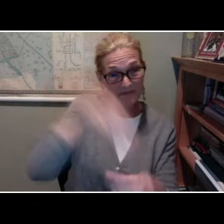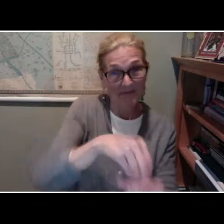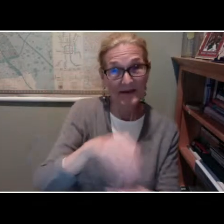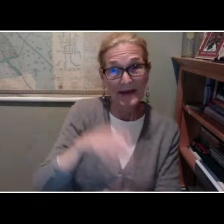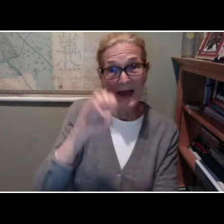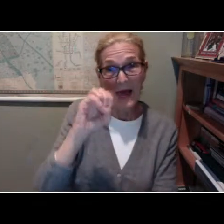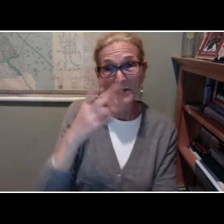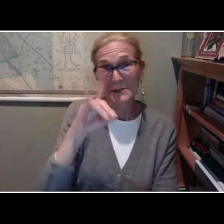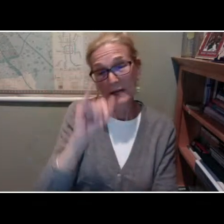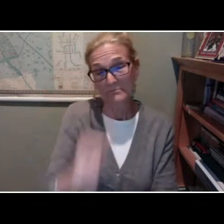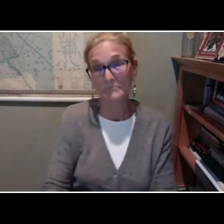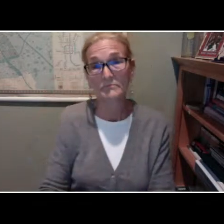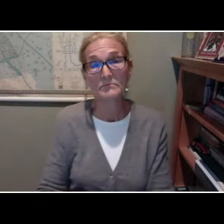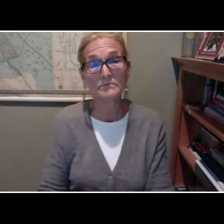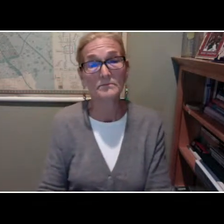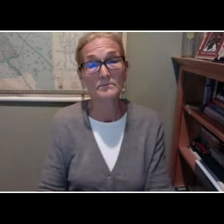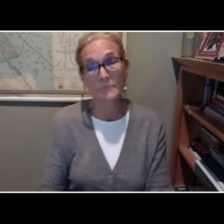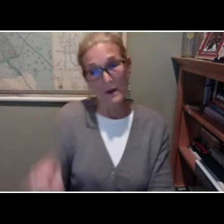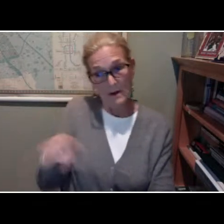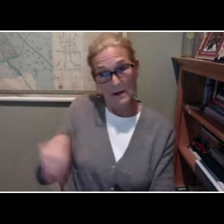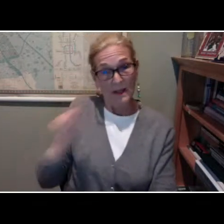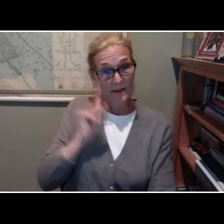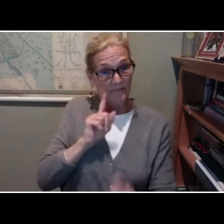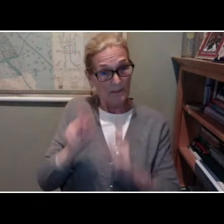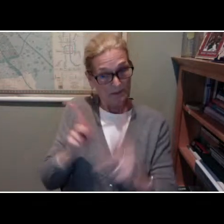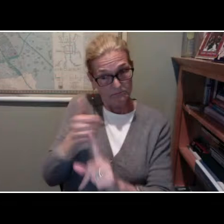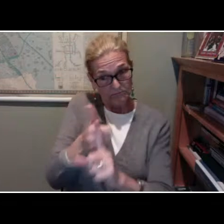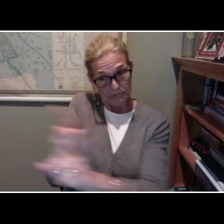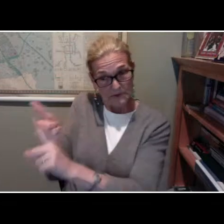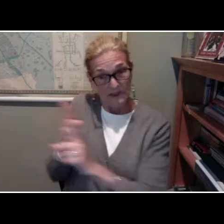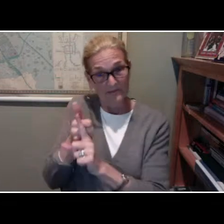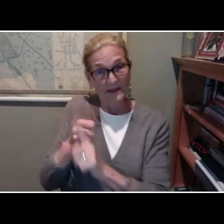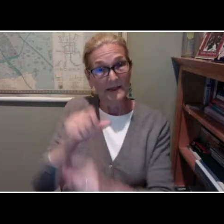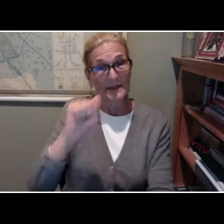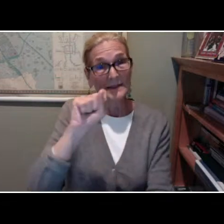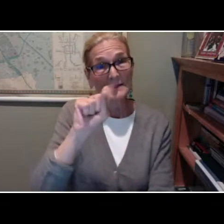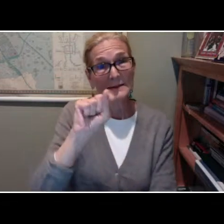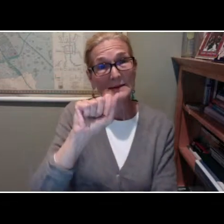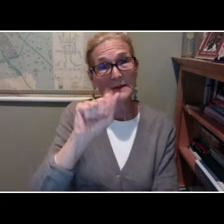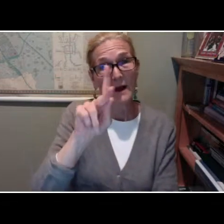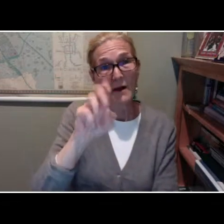So how involved are deaf people in EHDI, EHDI?